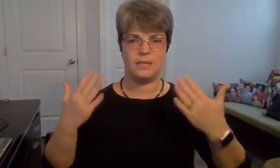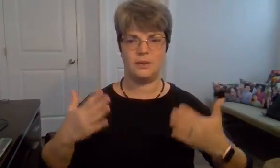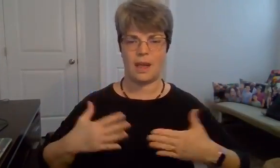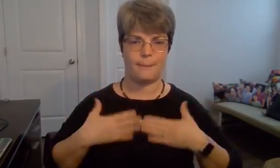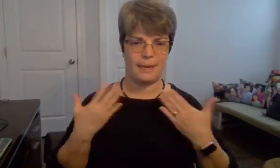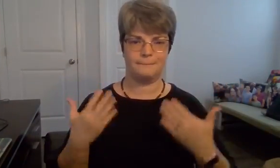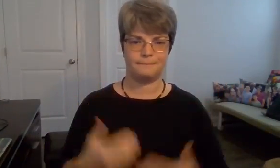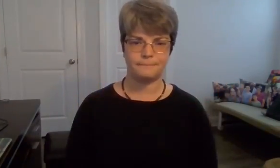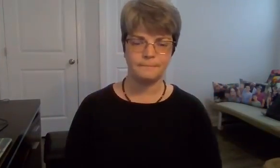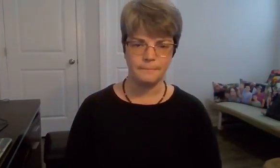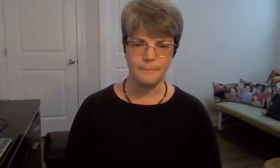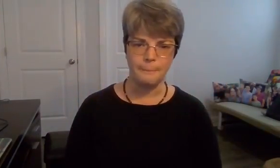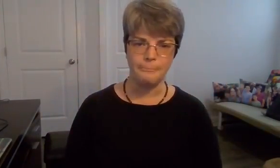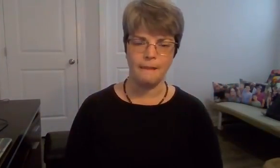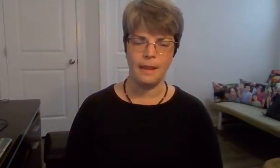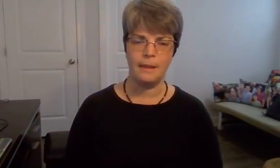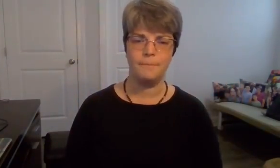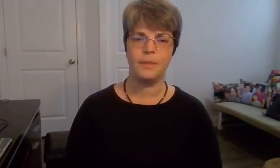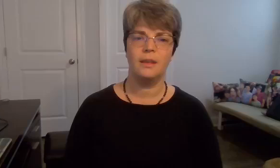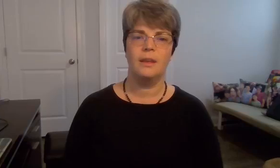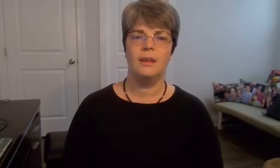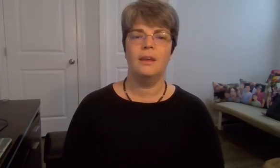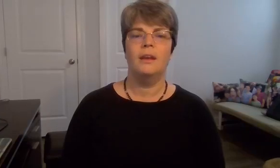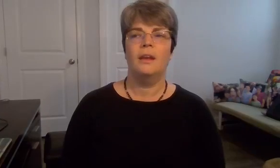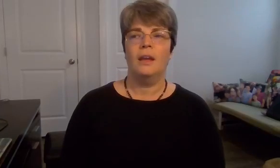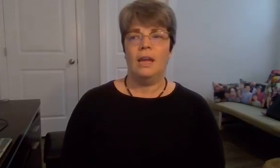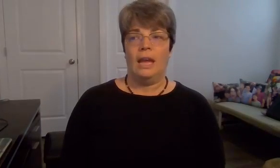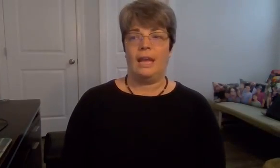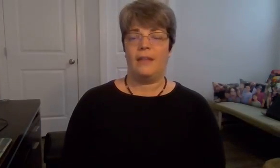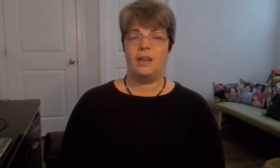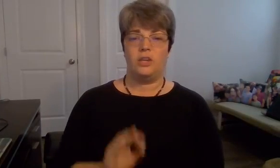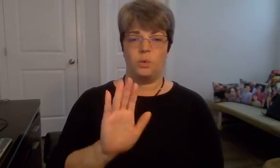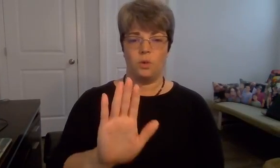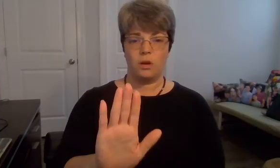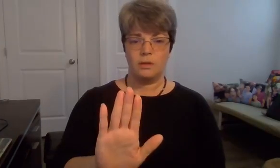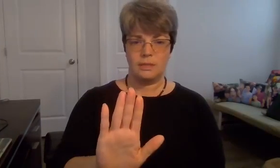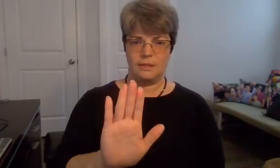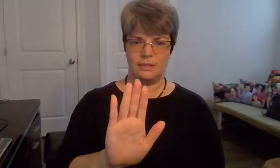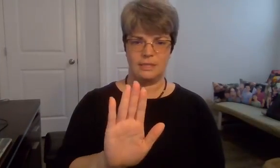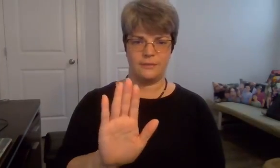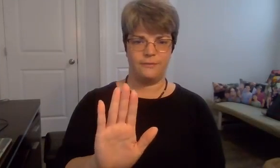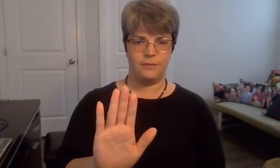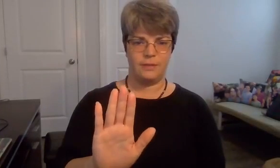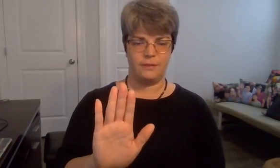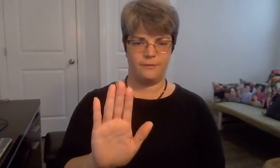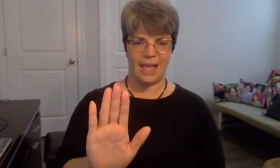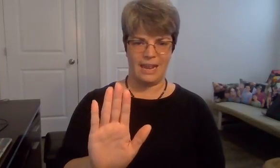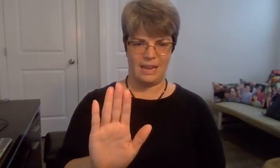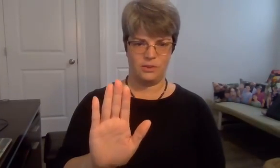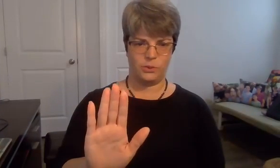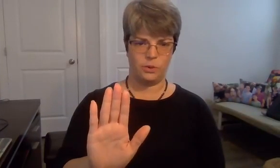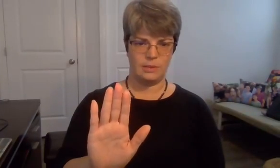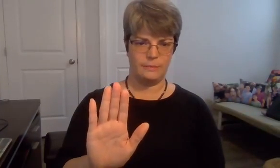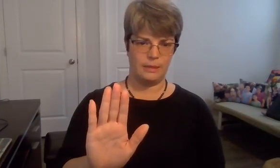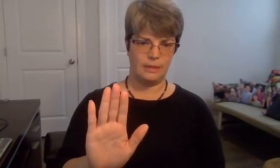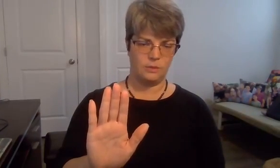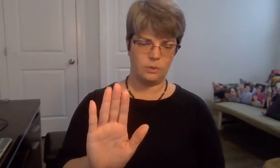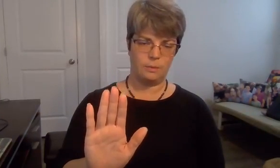You're happy. And then yours, this is the flat hand toward the